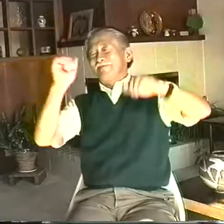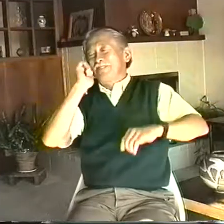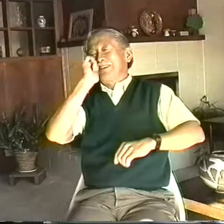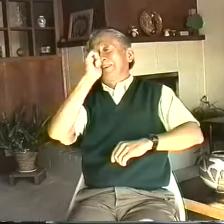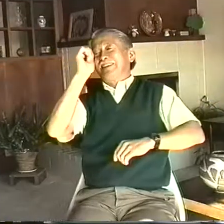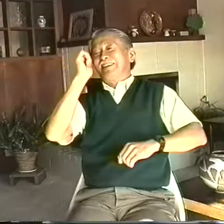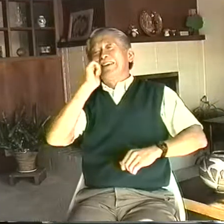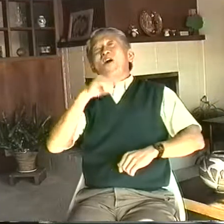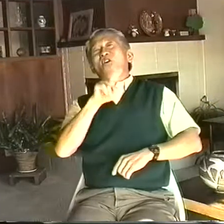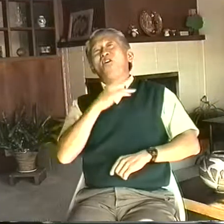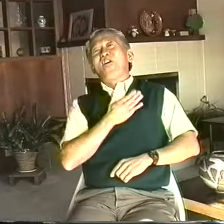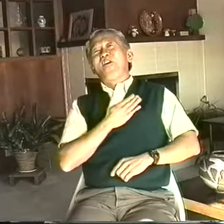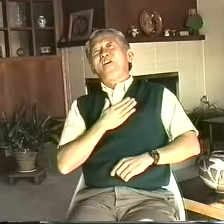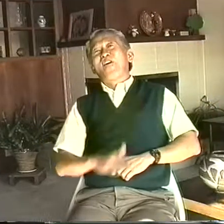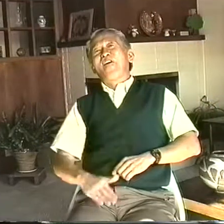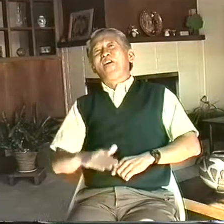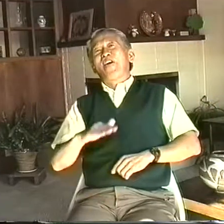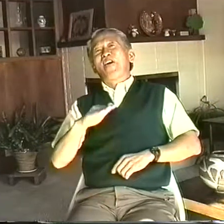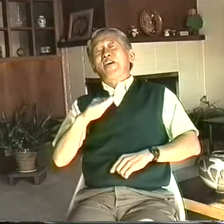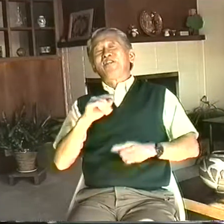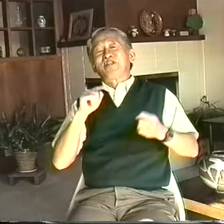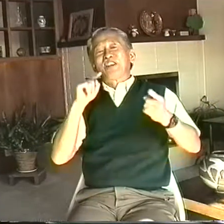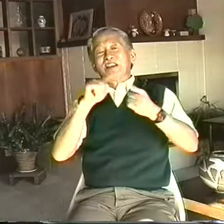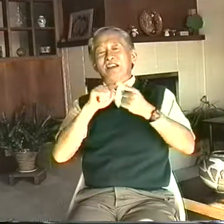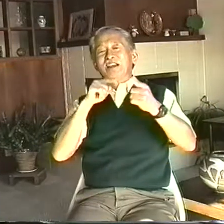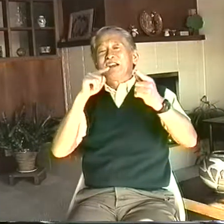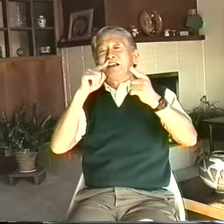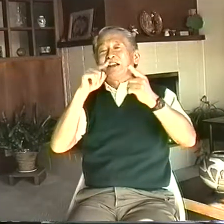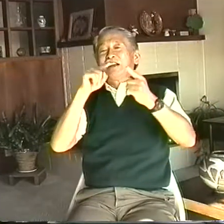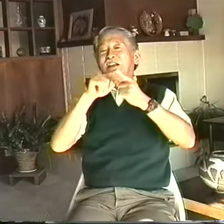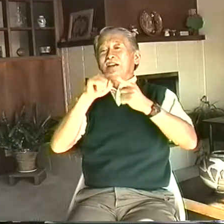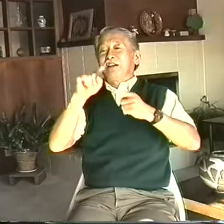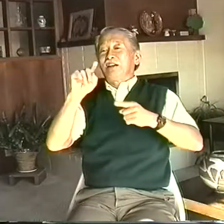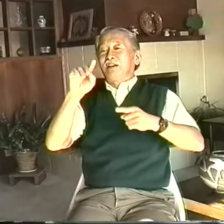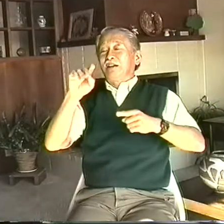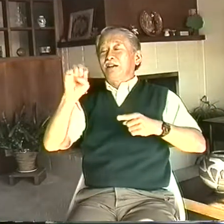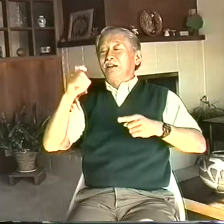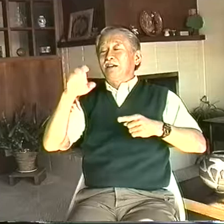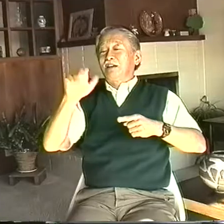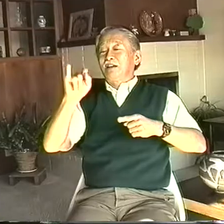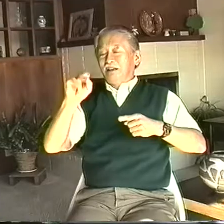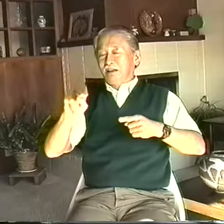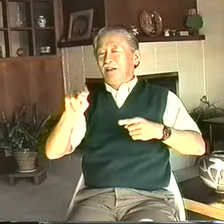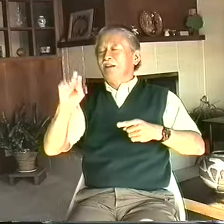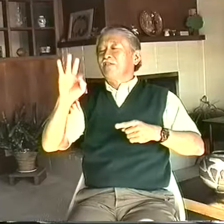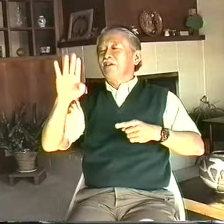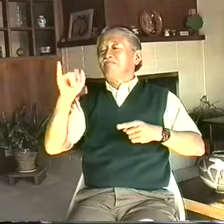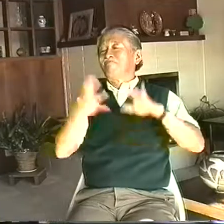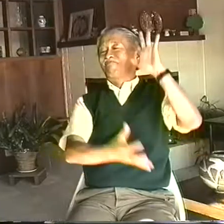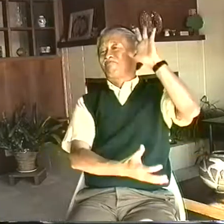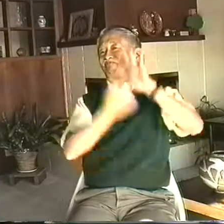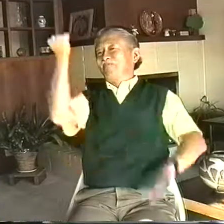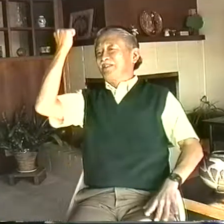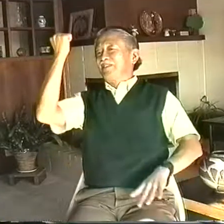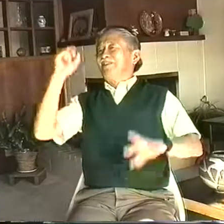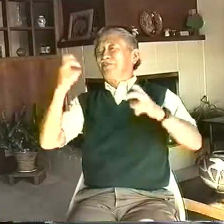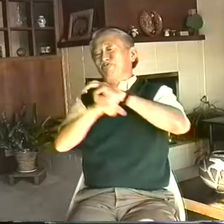on the wall. Every day. That was his ritual. And I enjoyed watching him do that. Until the evacuation of the